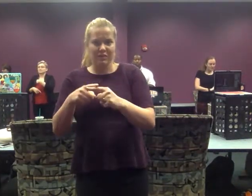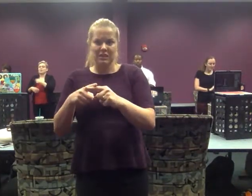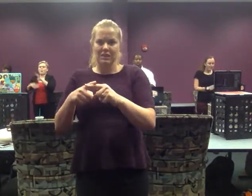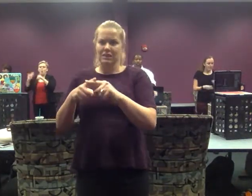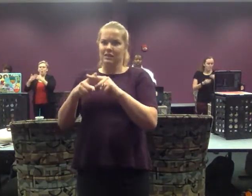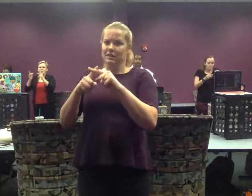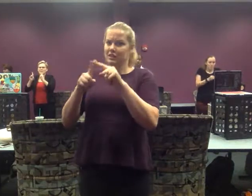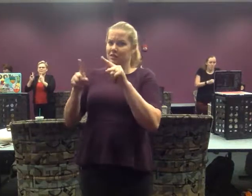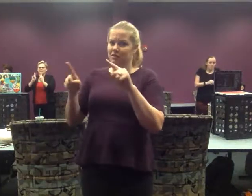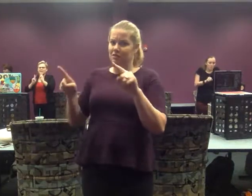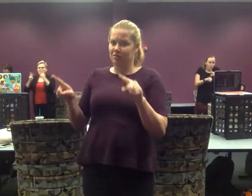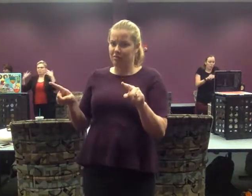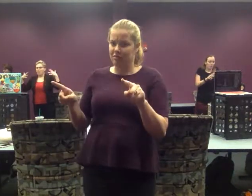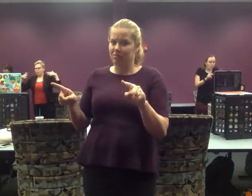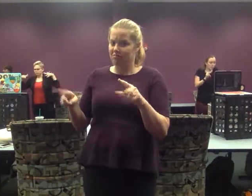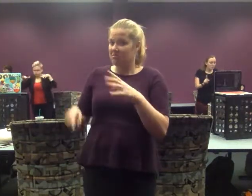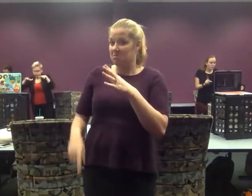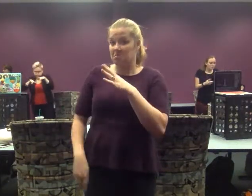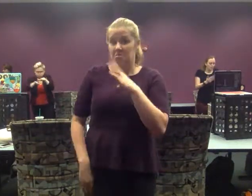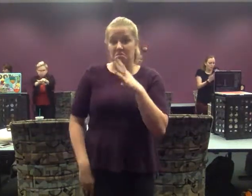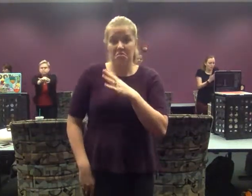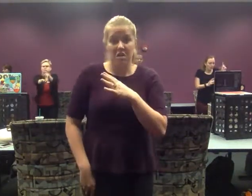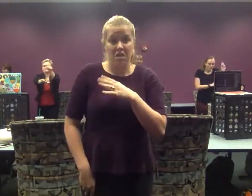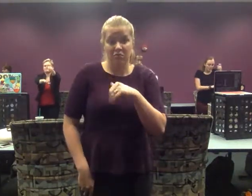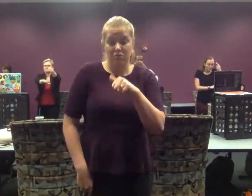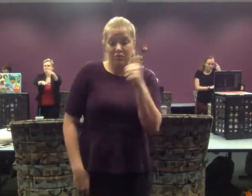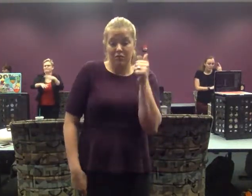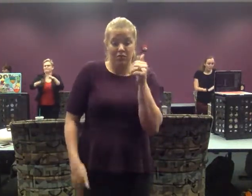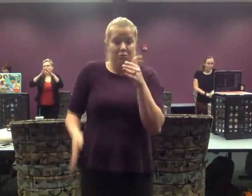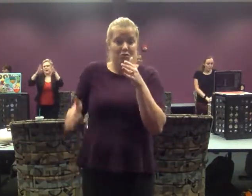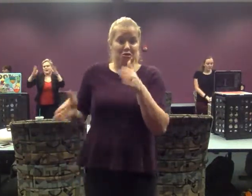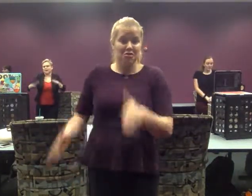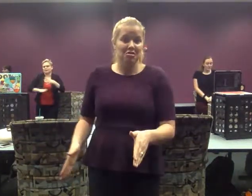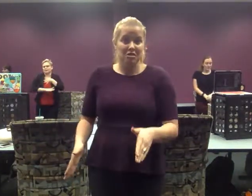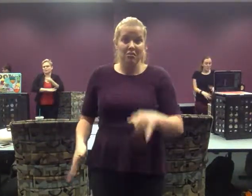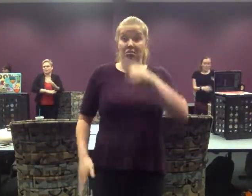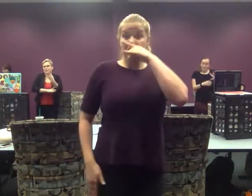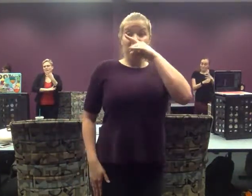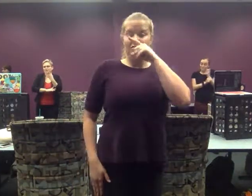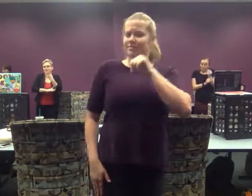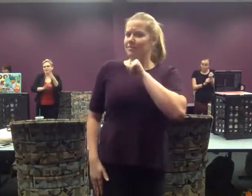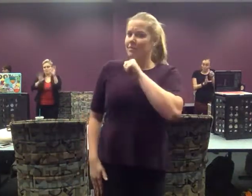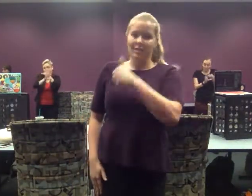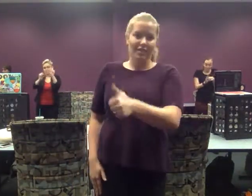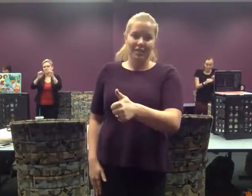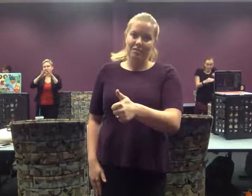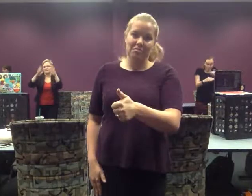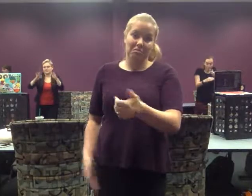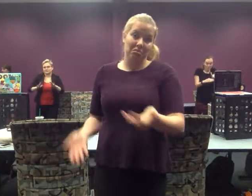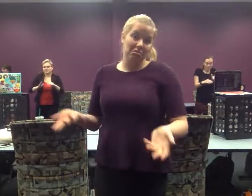He thought it was fine. Most of those who'd been involved before that thought it was a disgrace.